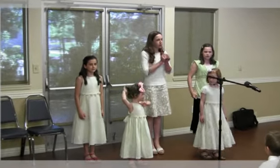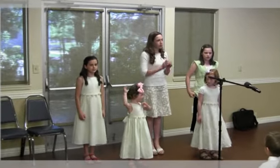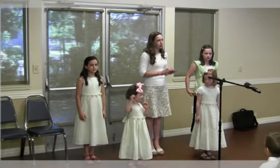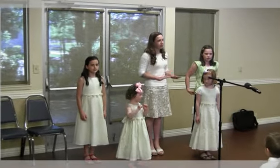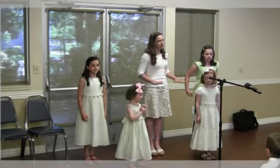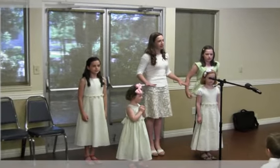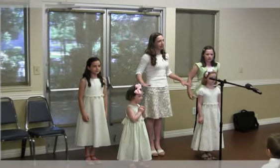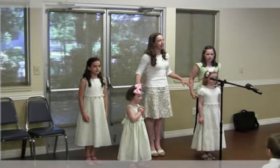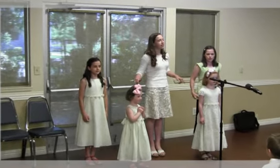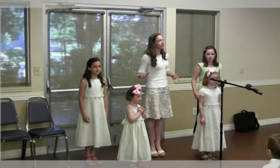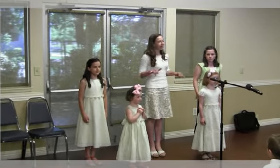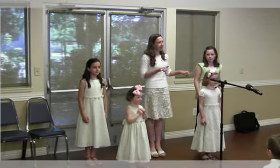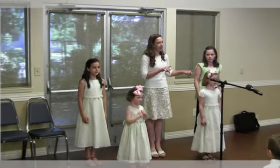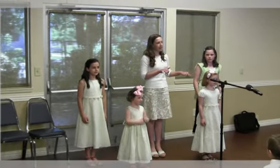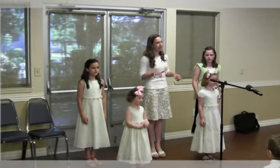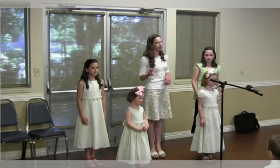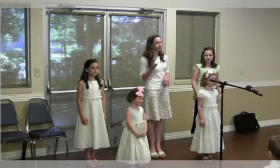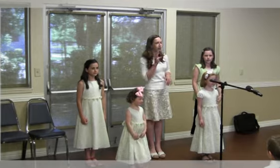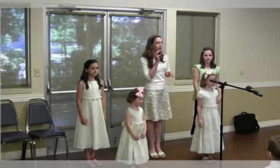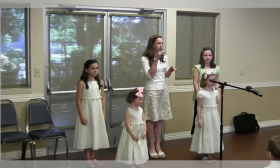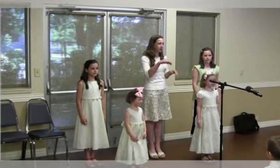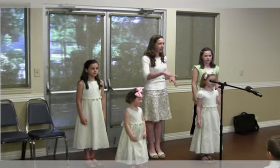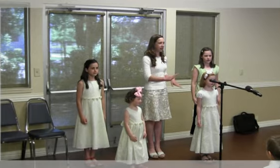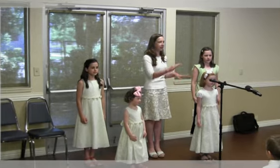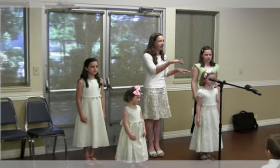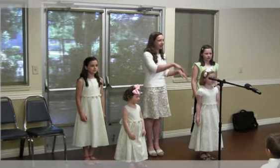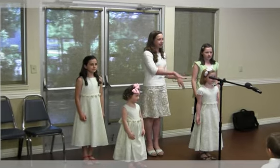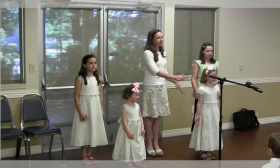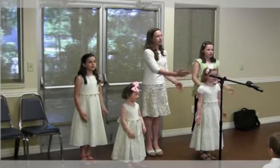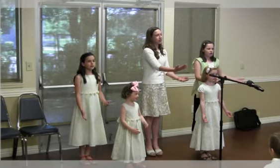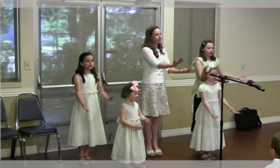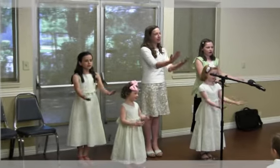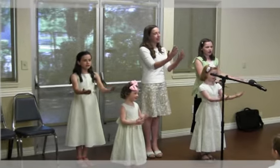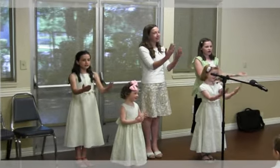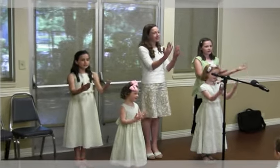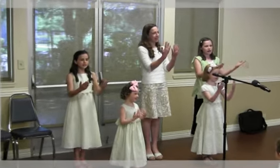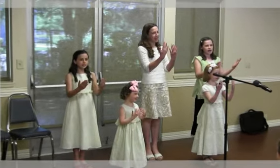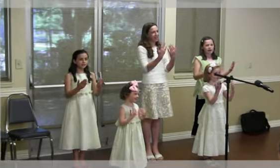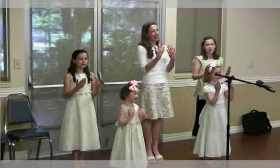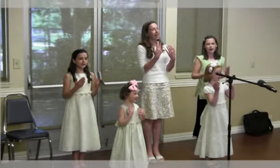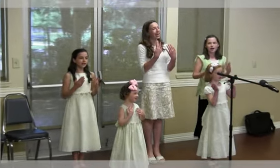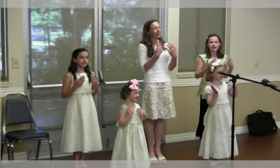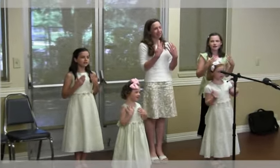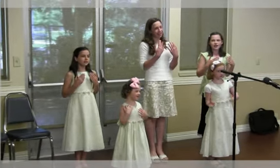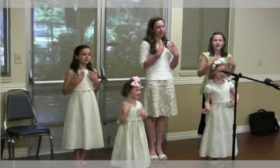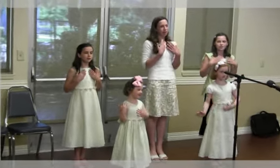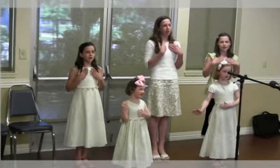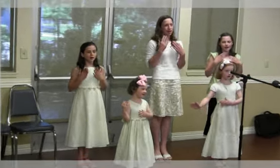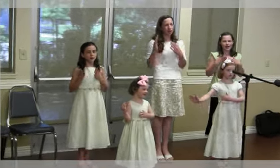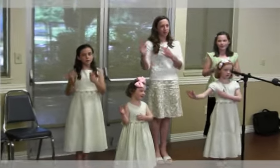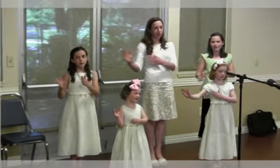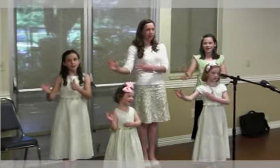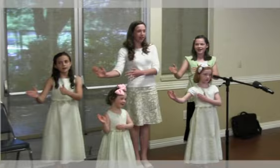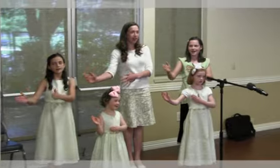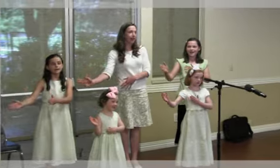when peace like a Riv attend my